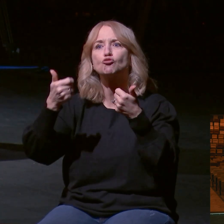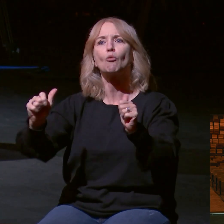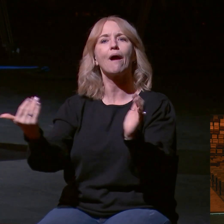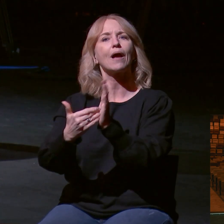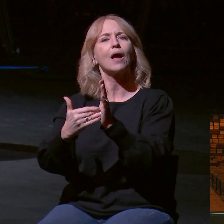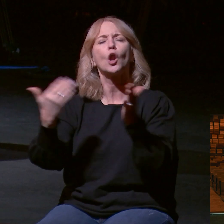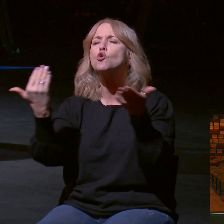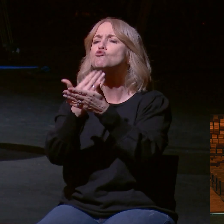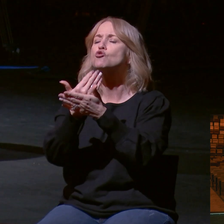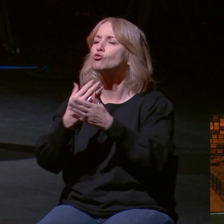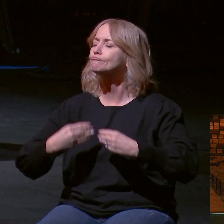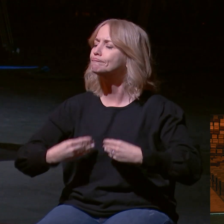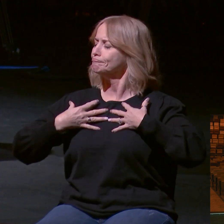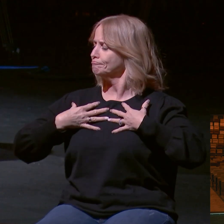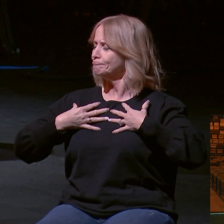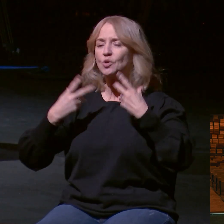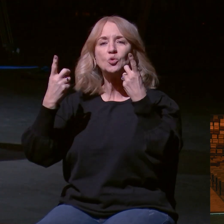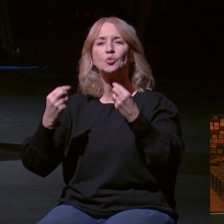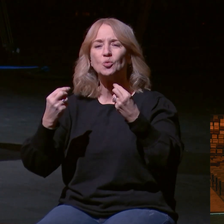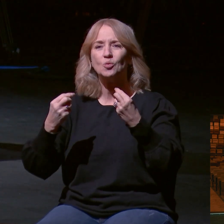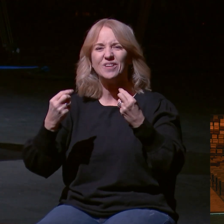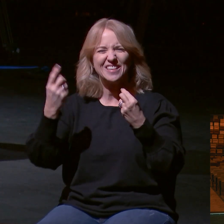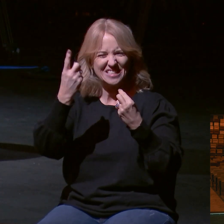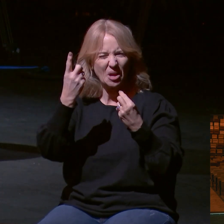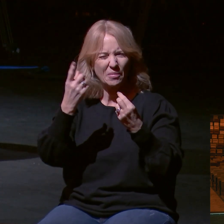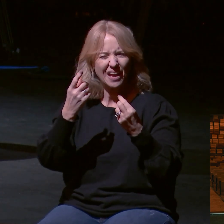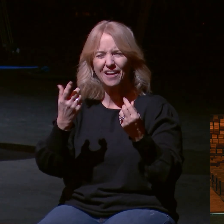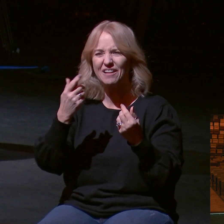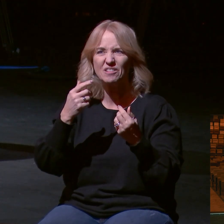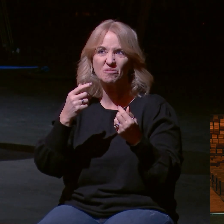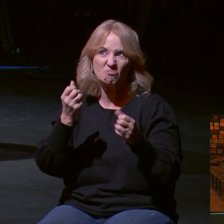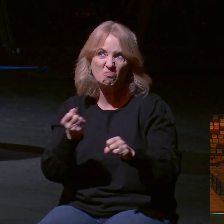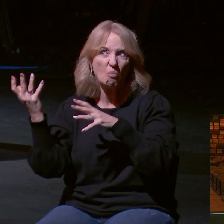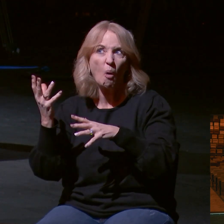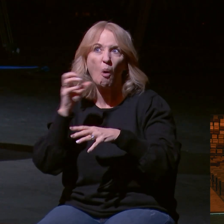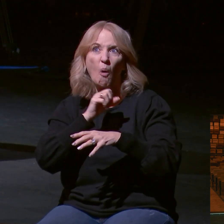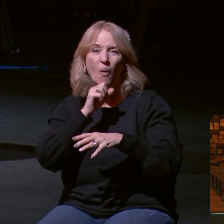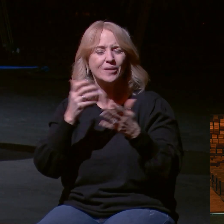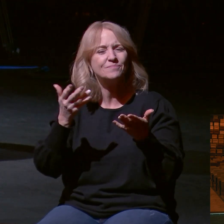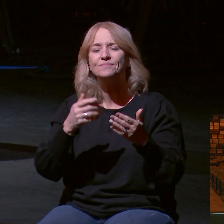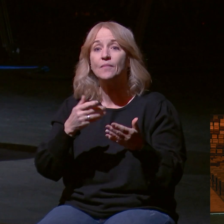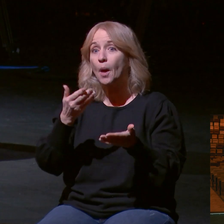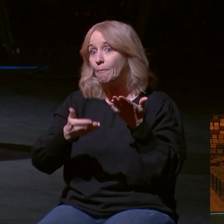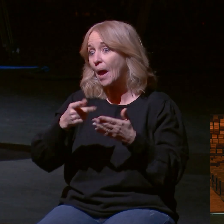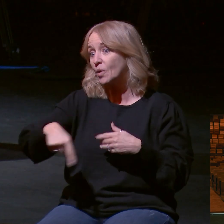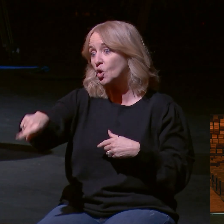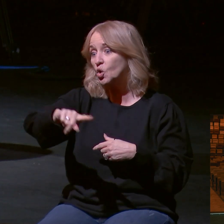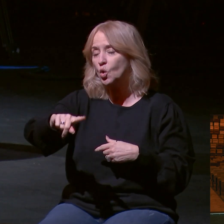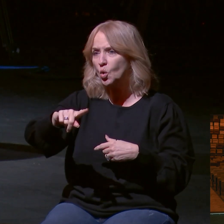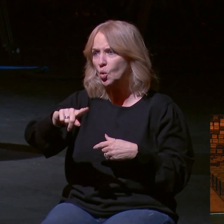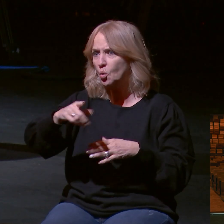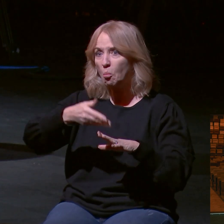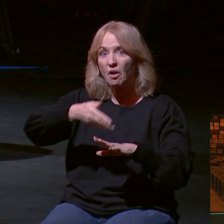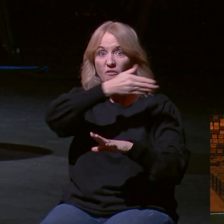start something new, or to restart something that wasn't working. Personally, can you think of a time that you got another shot